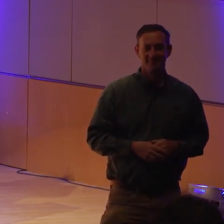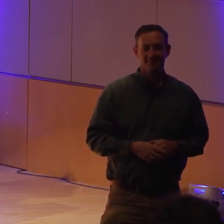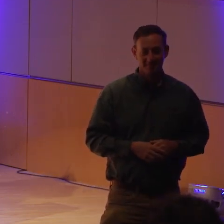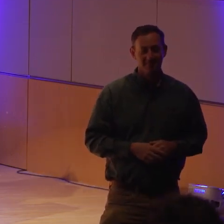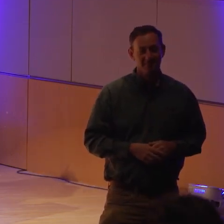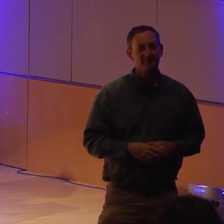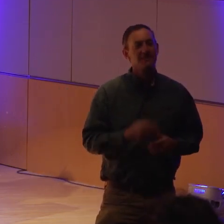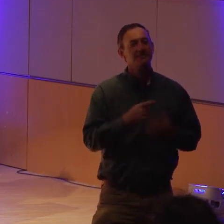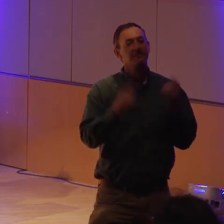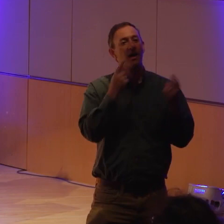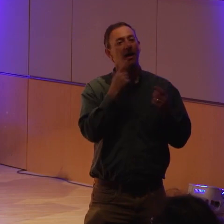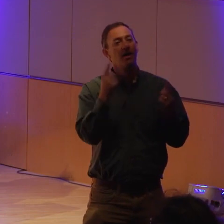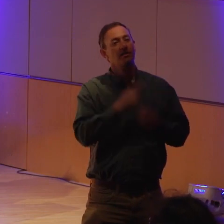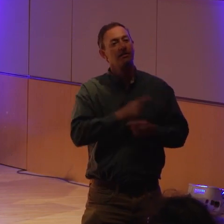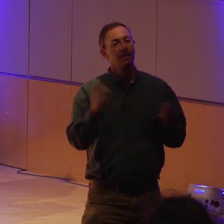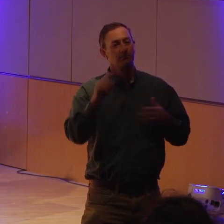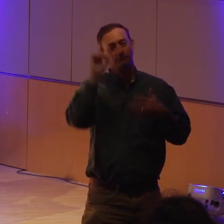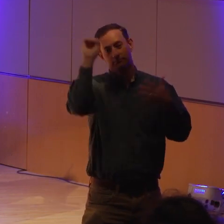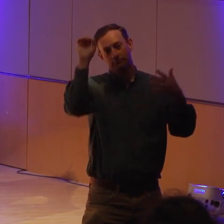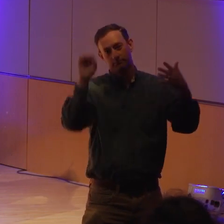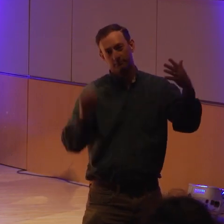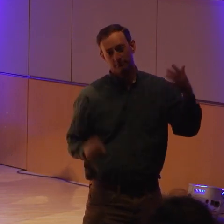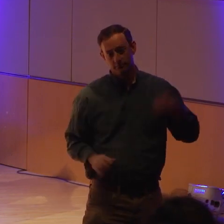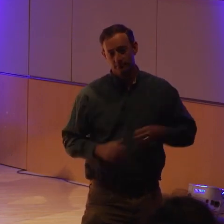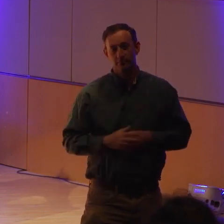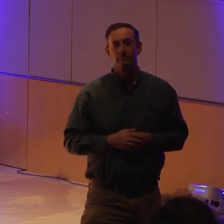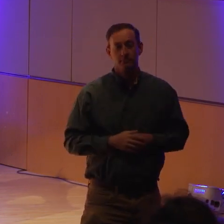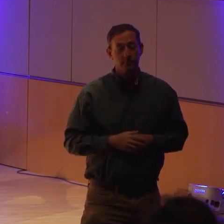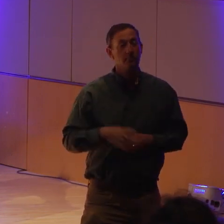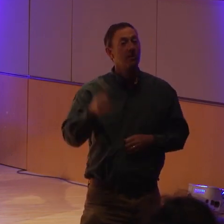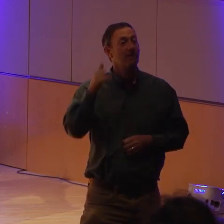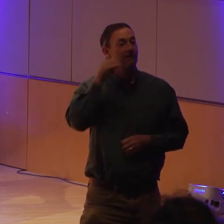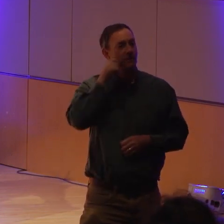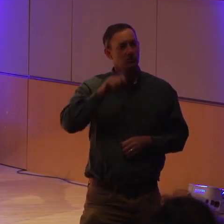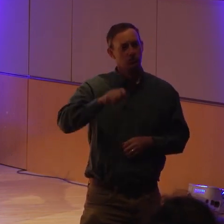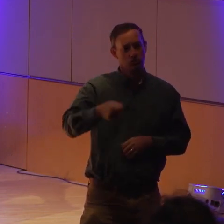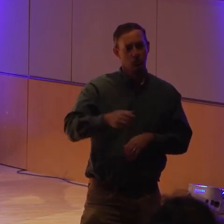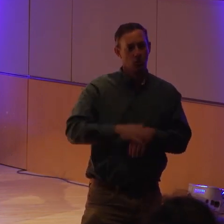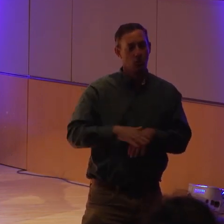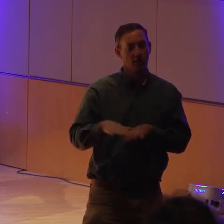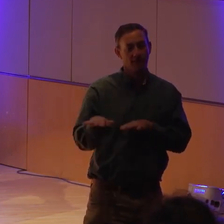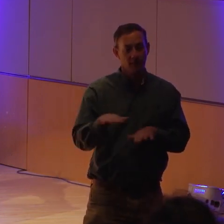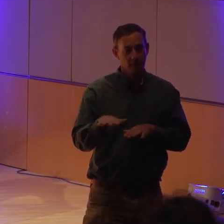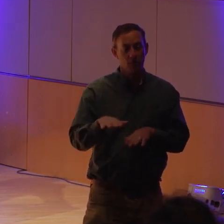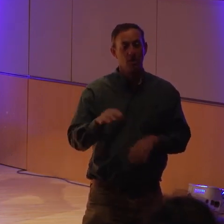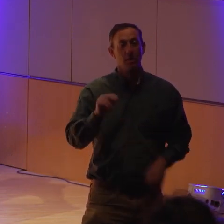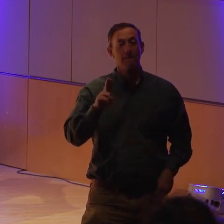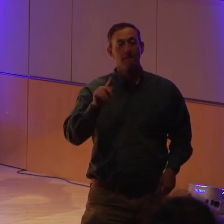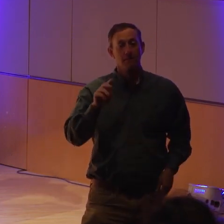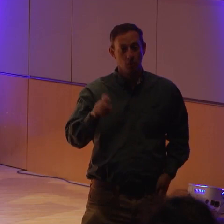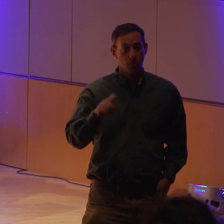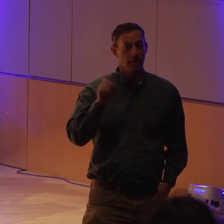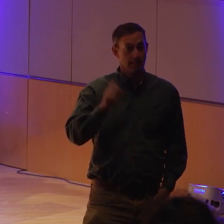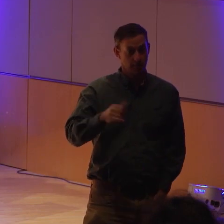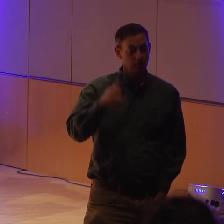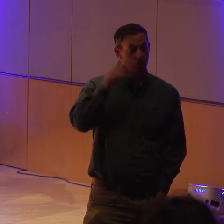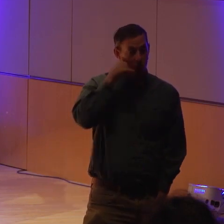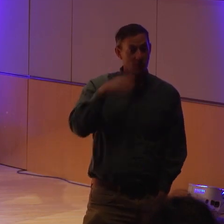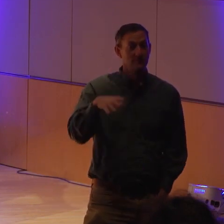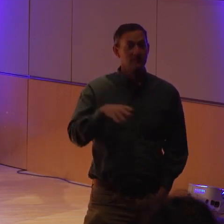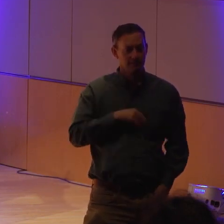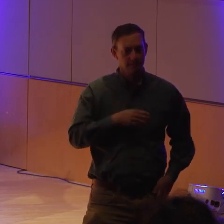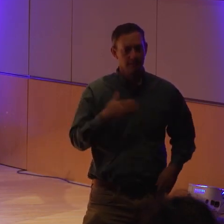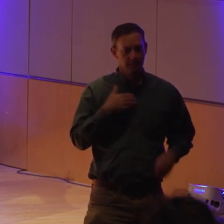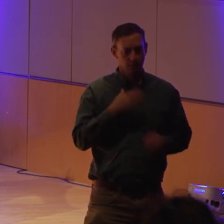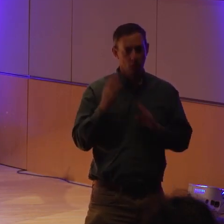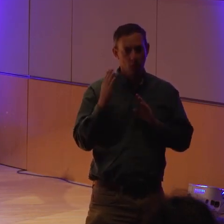Just a few housekeeping items before we begin. Please keep your phones on vibrate or mute, and if you have to take a call, please do so in the